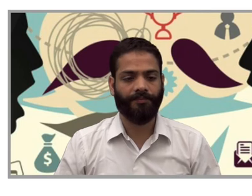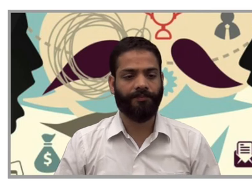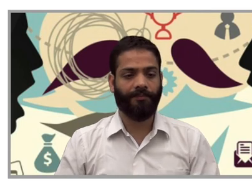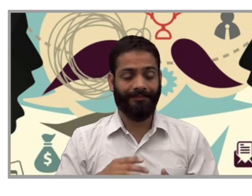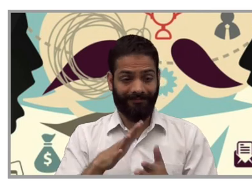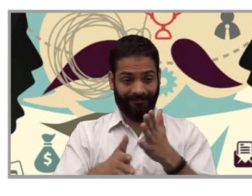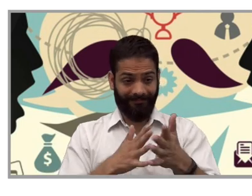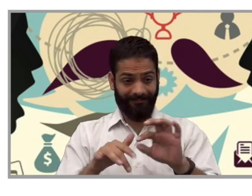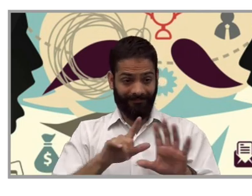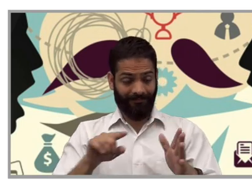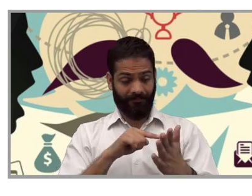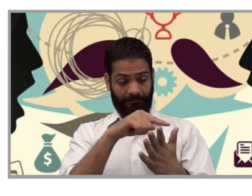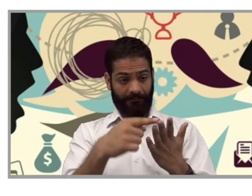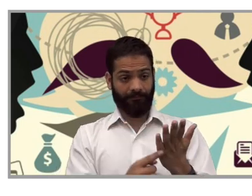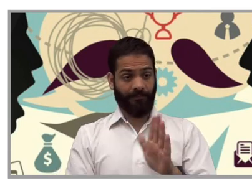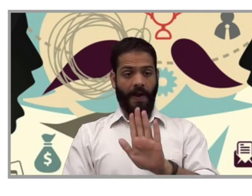at position.